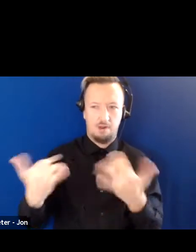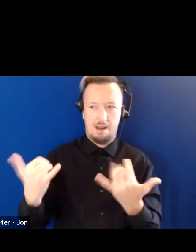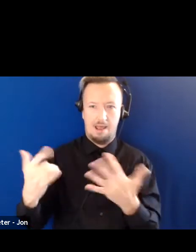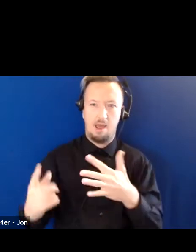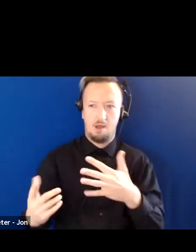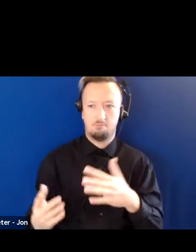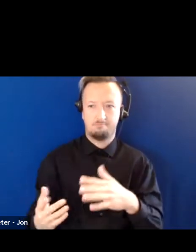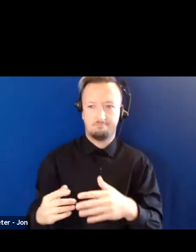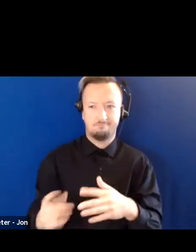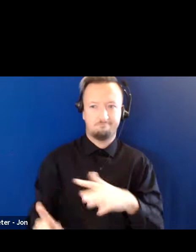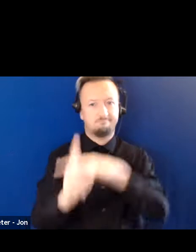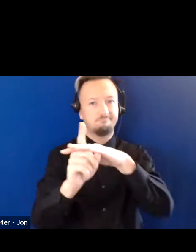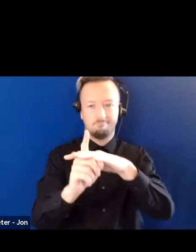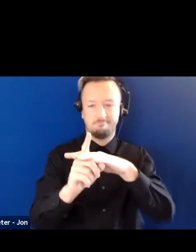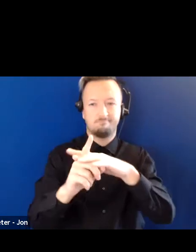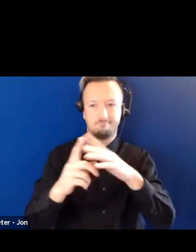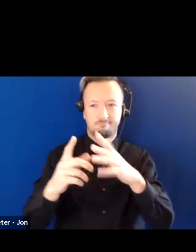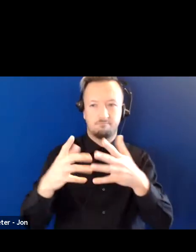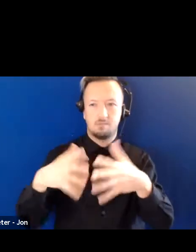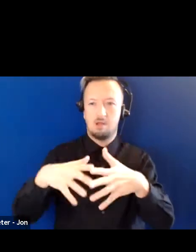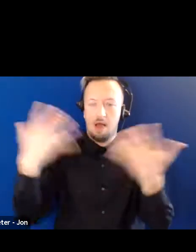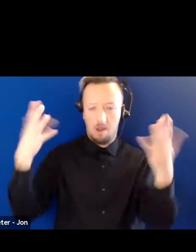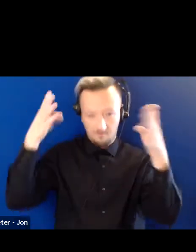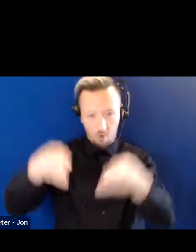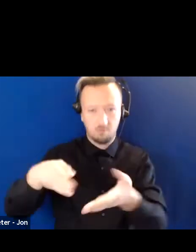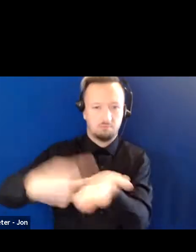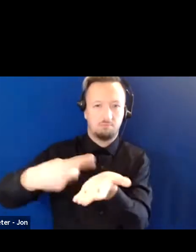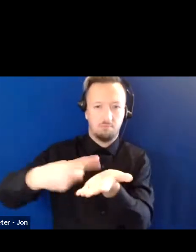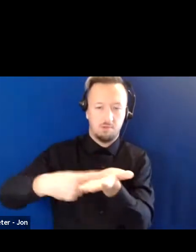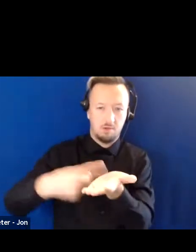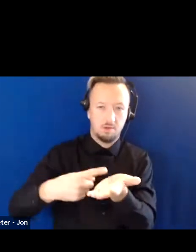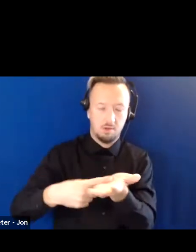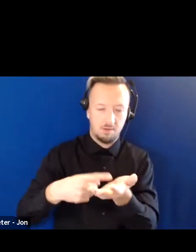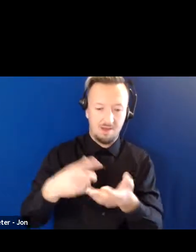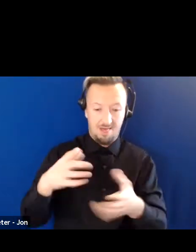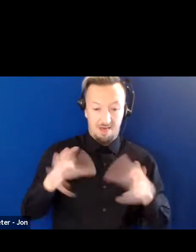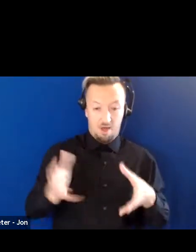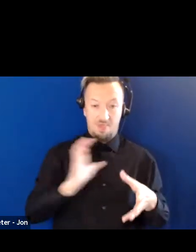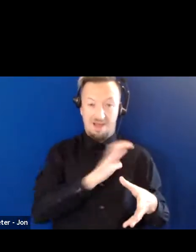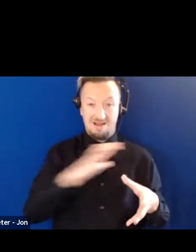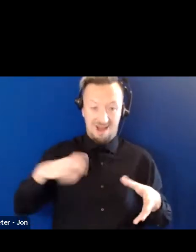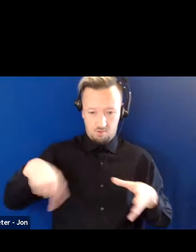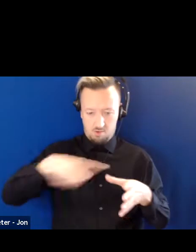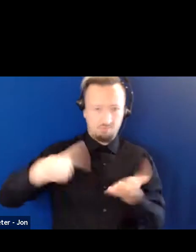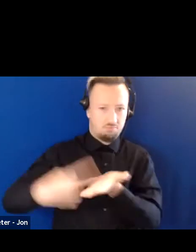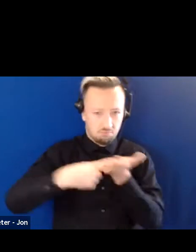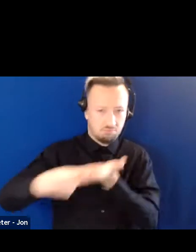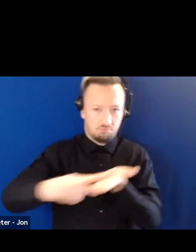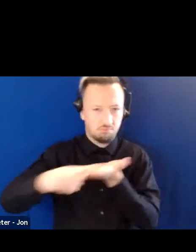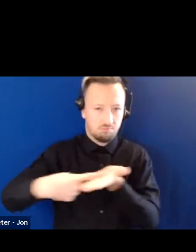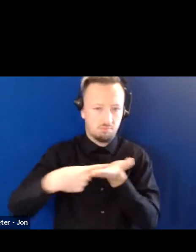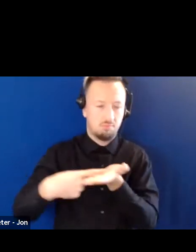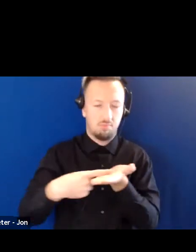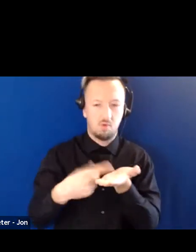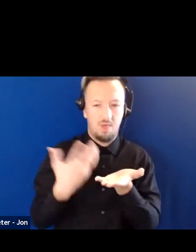those conversations internally with the council and wanting to continue to elevate